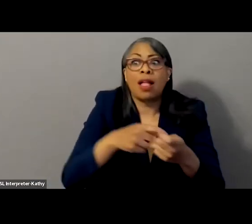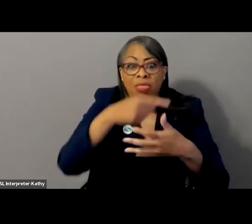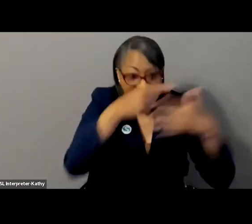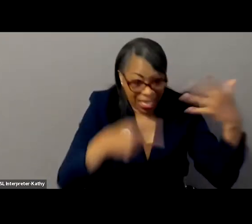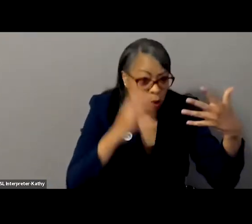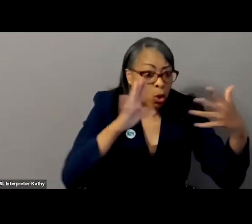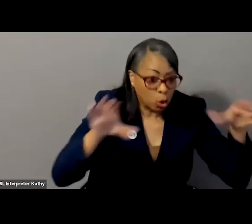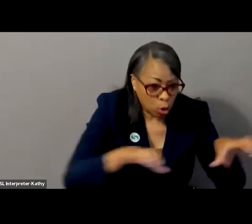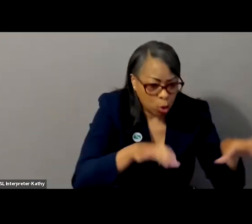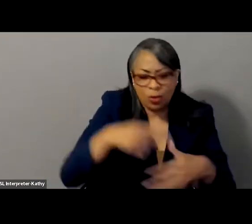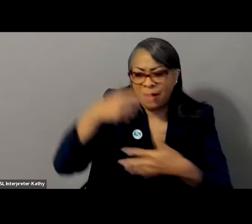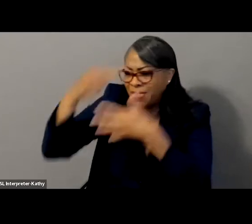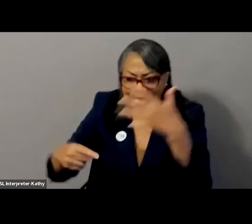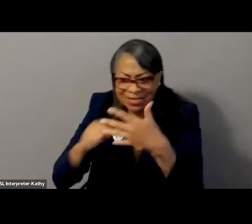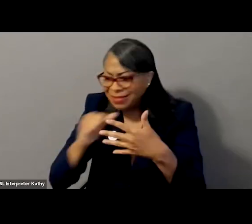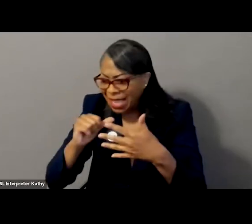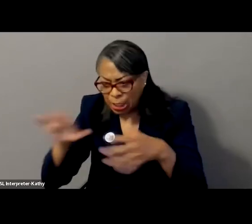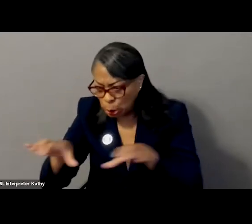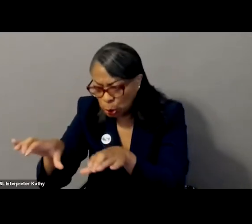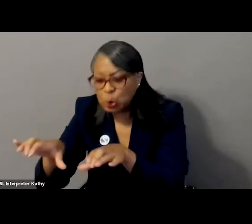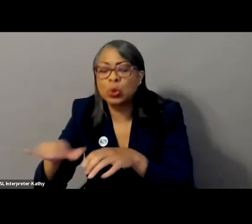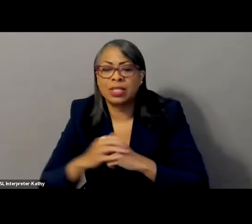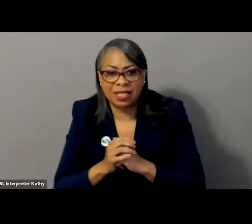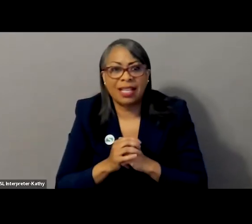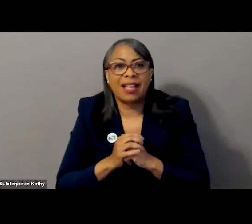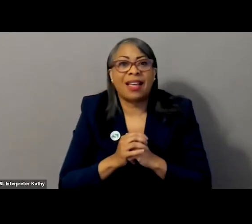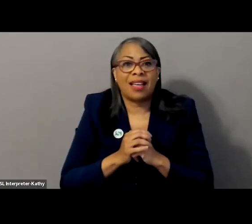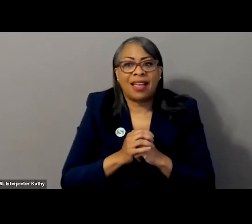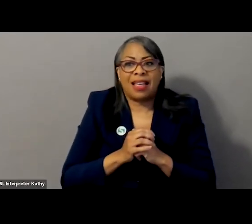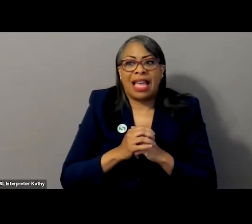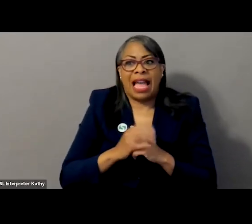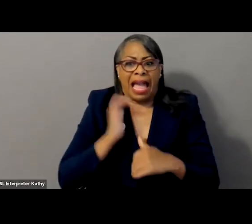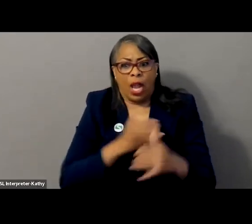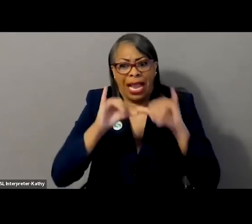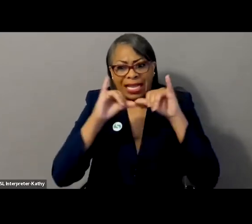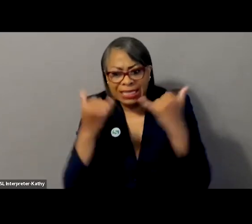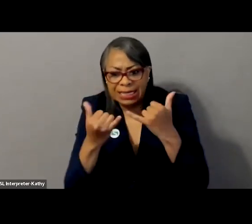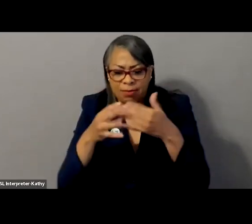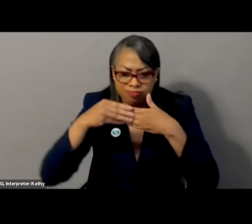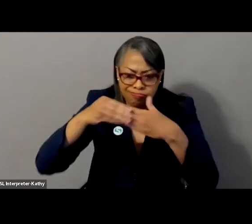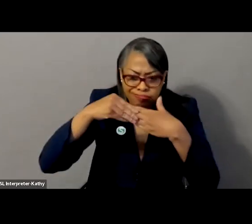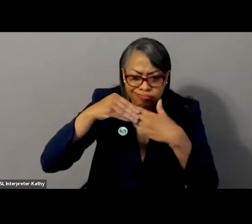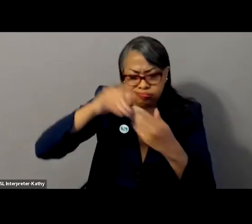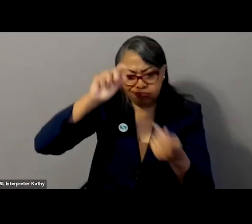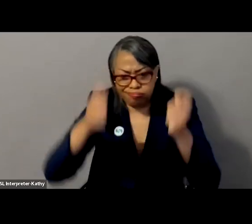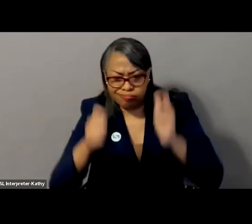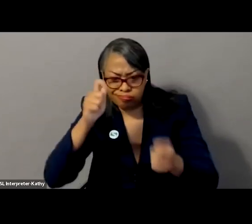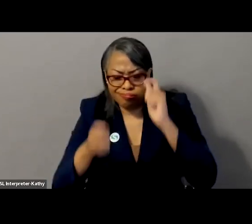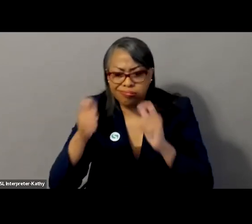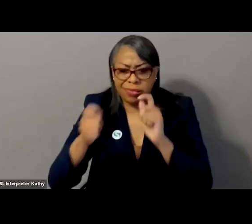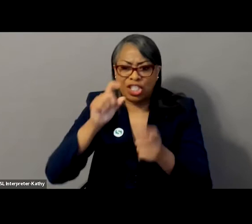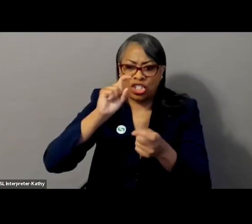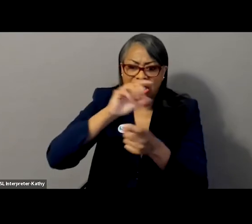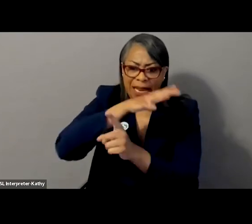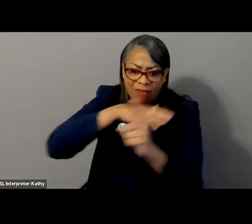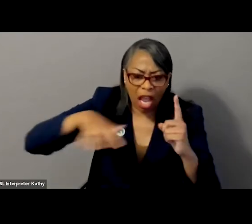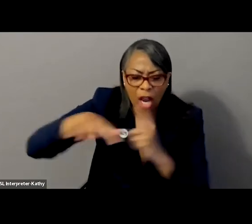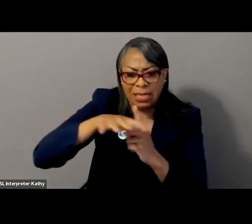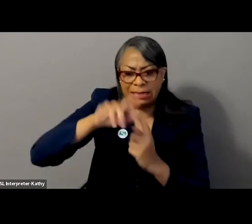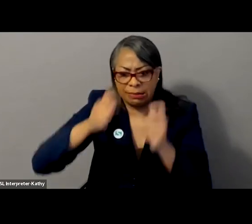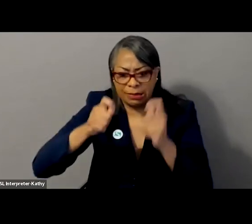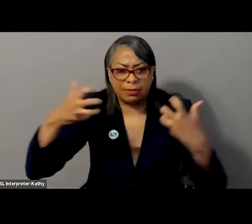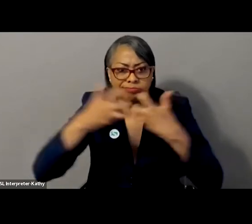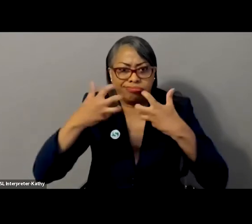even more importantly, perhaps. An agency that was nimble in adapting to the changes in the environment, because one of the things we were certain